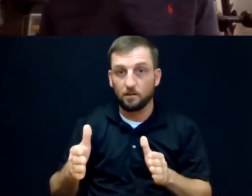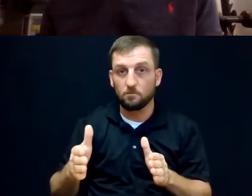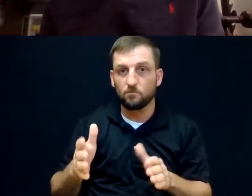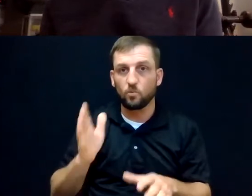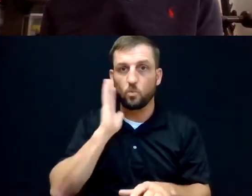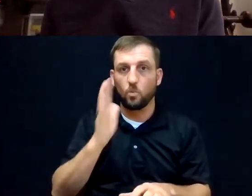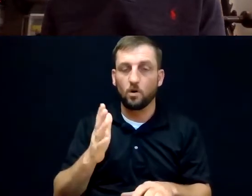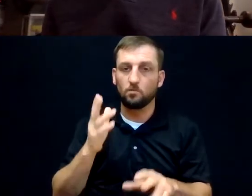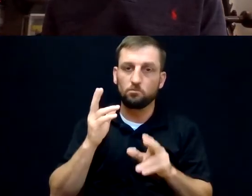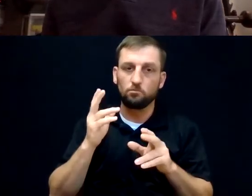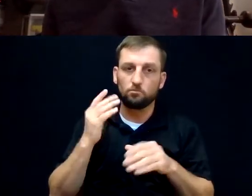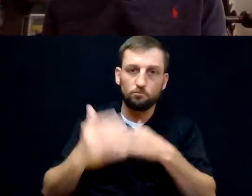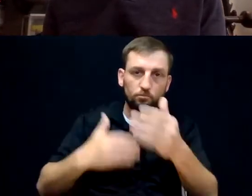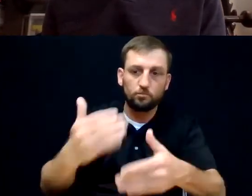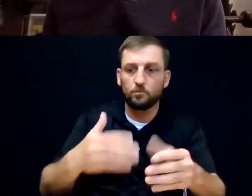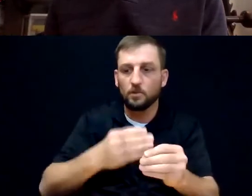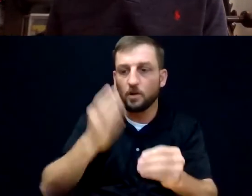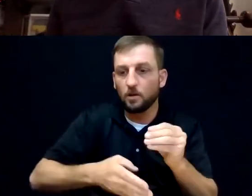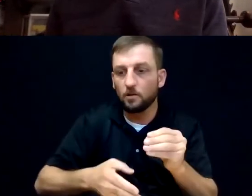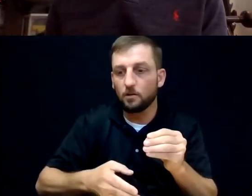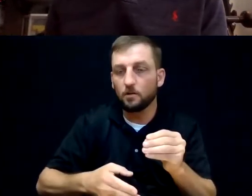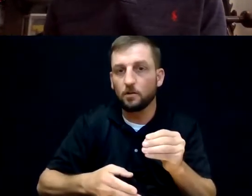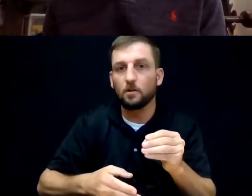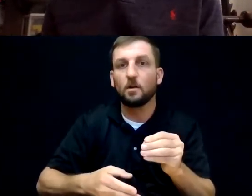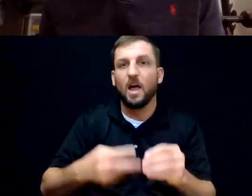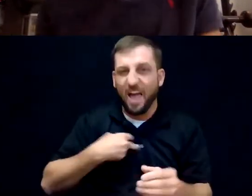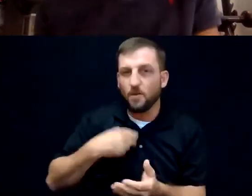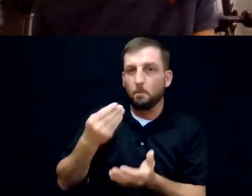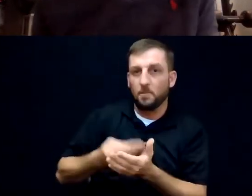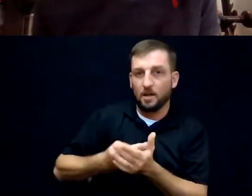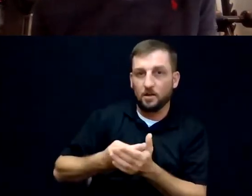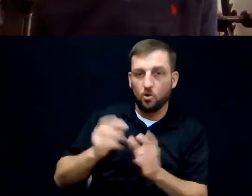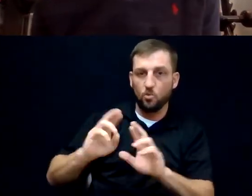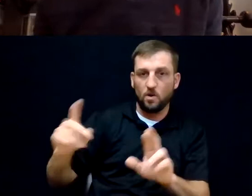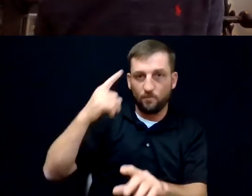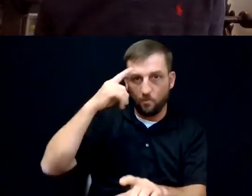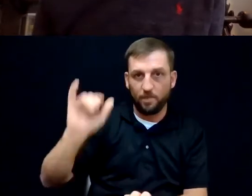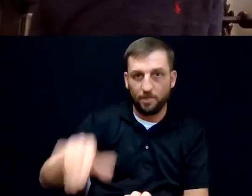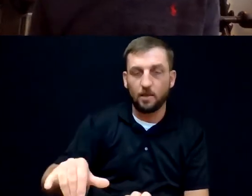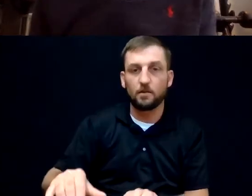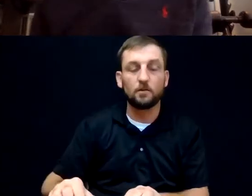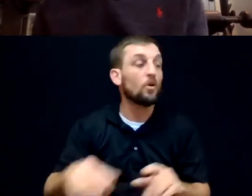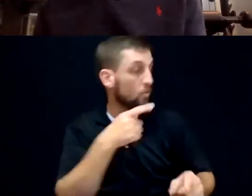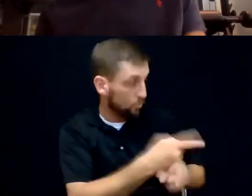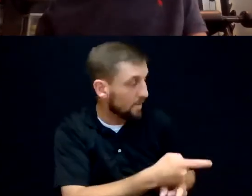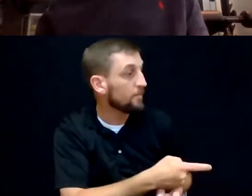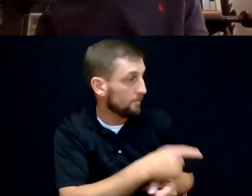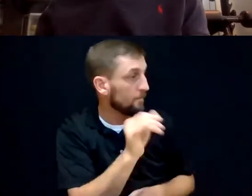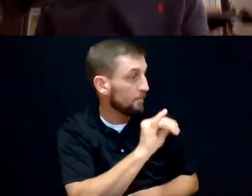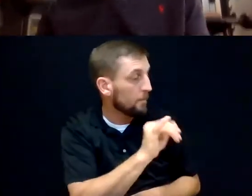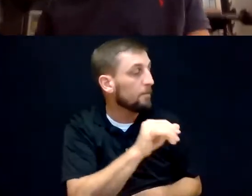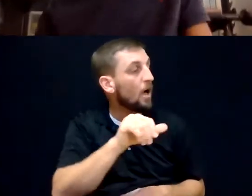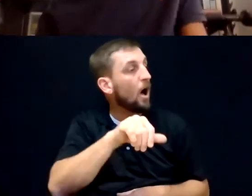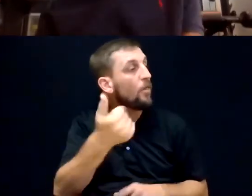But there is monies earmarked for that, to your point. Yeah, and that's right, Mark. And the other part of it is when it comes down